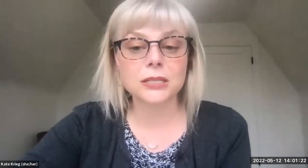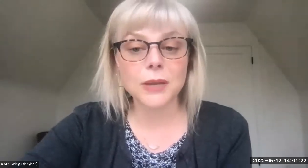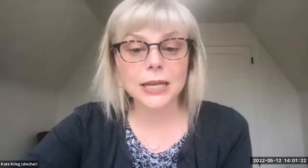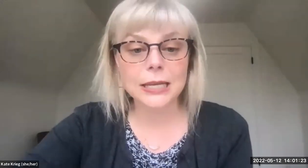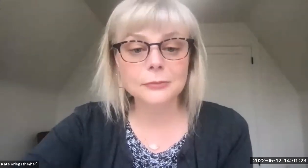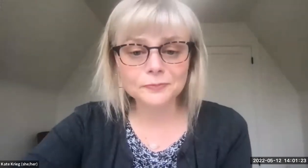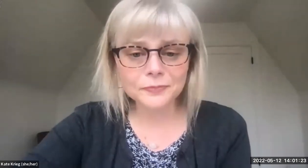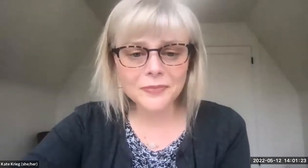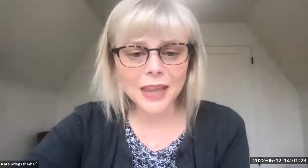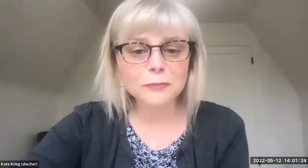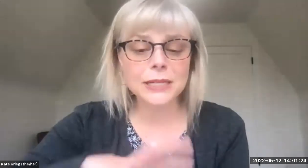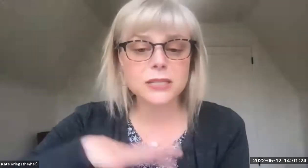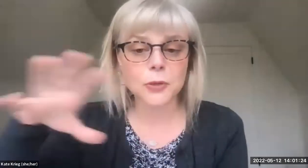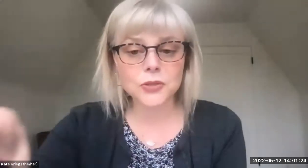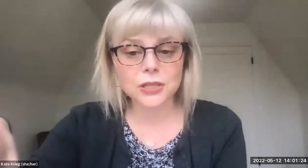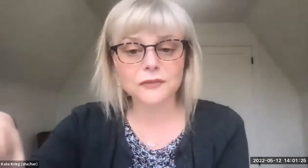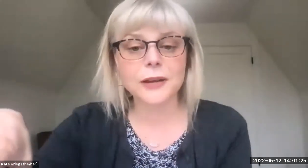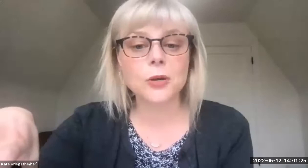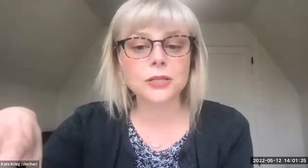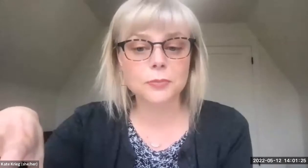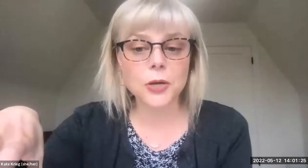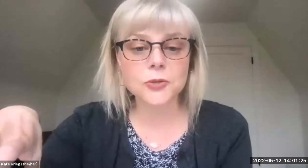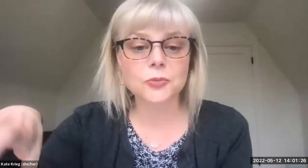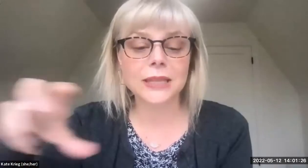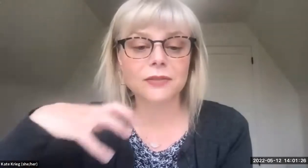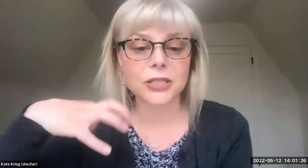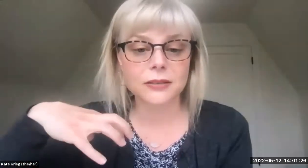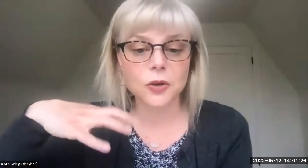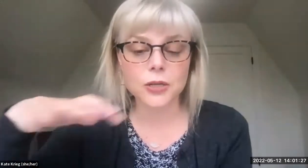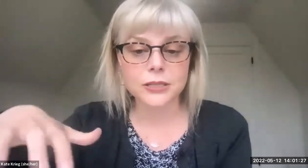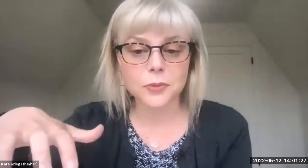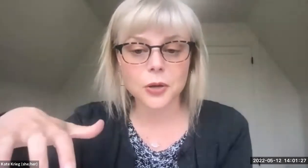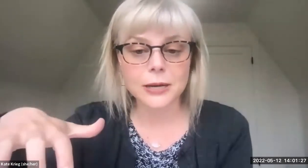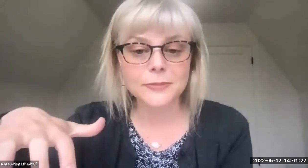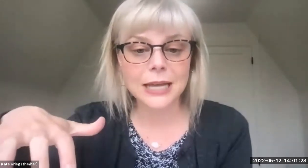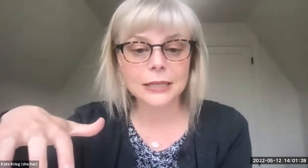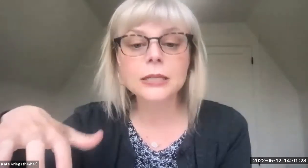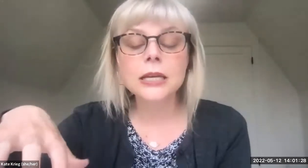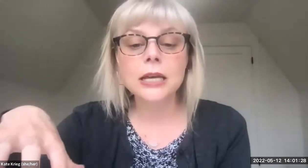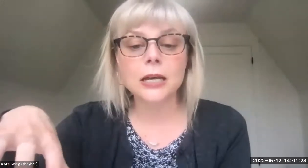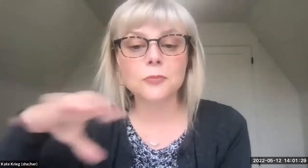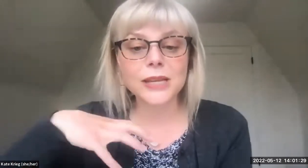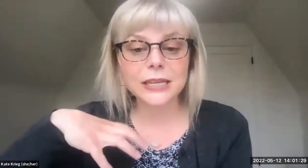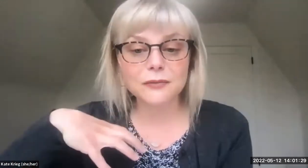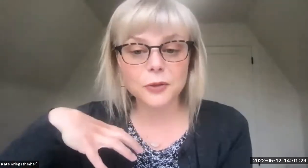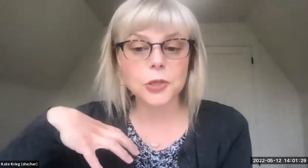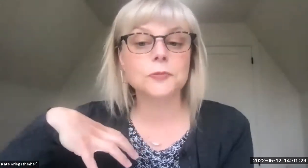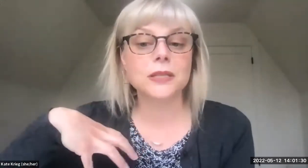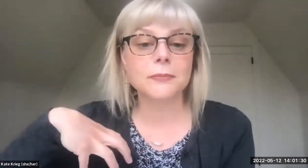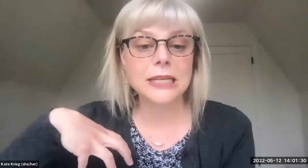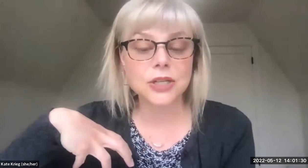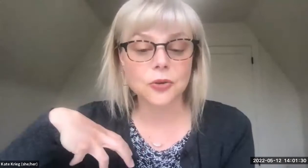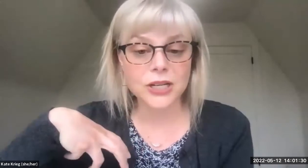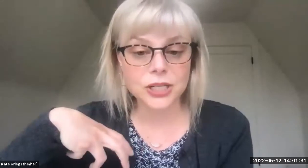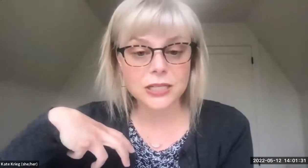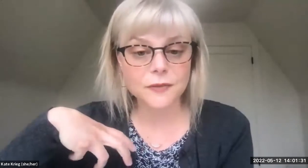have participated have been exposed to the framework's approach when they've looked at their course and program data. We give the group